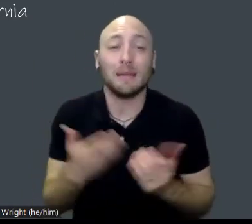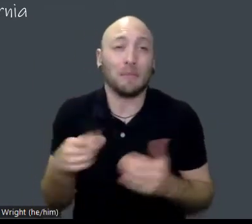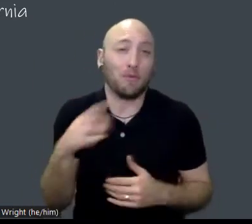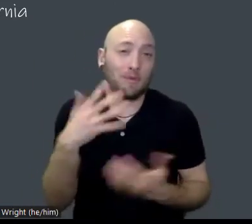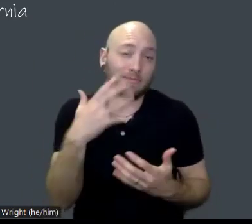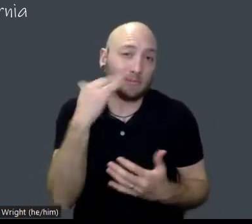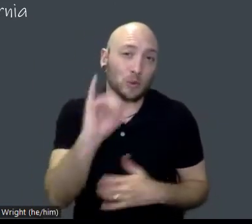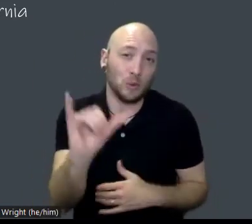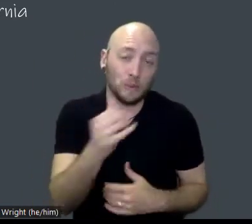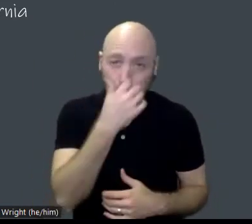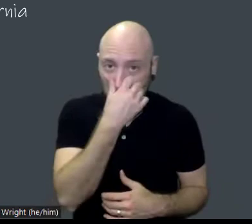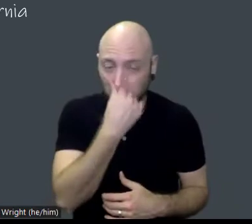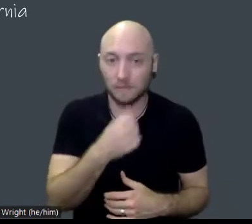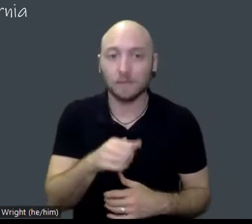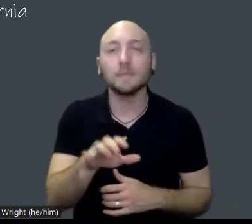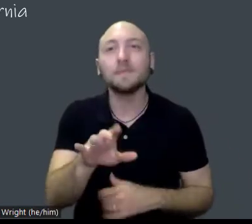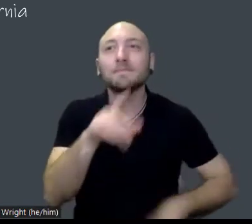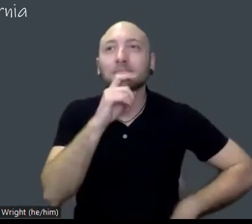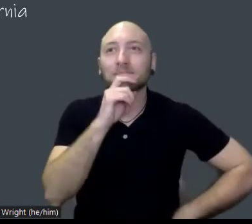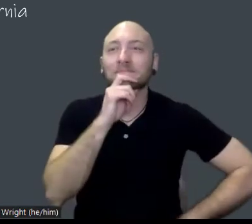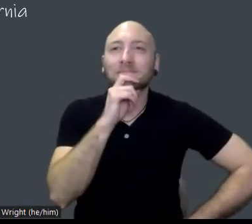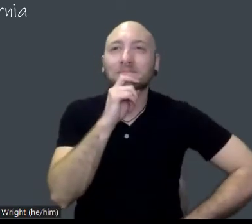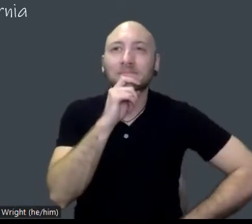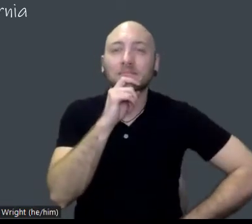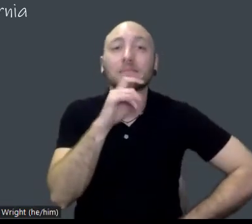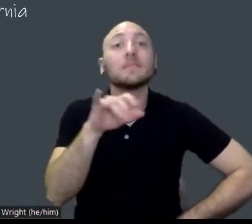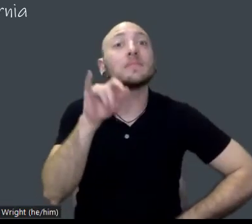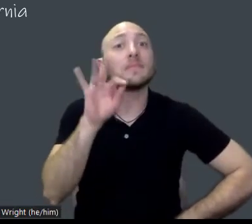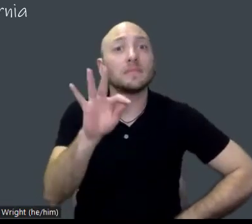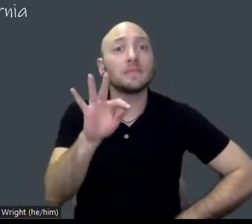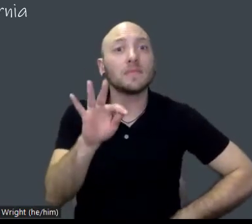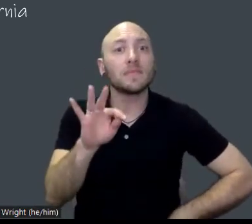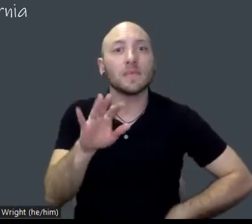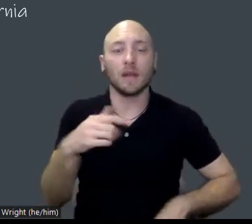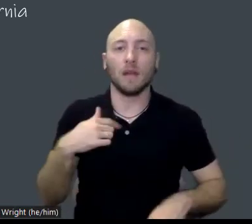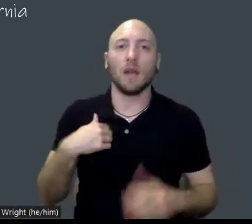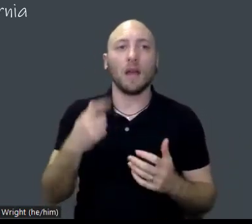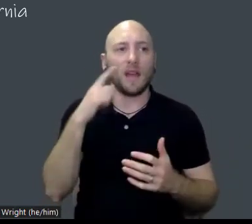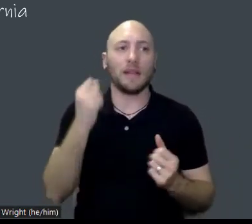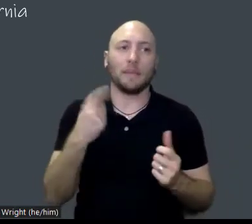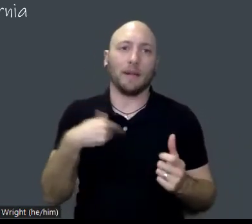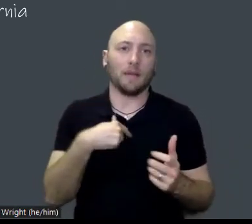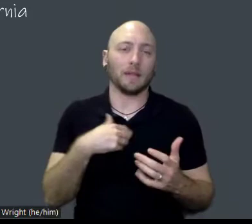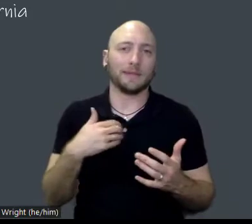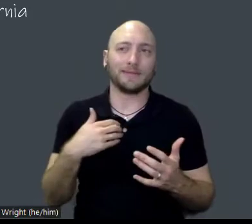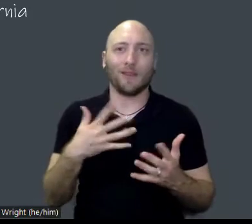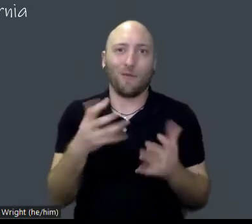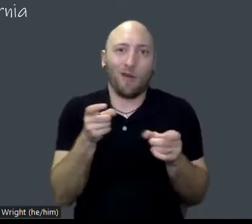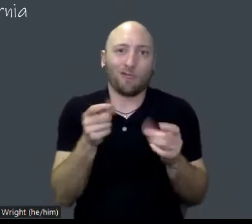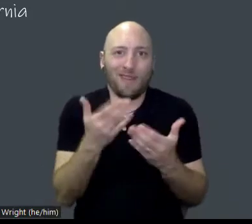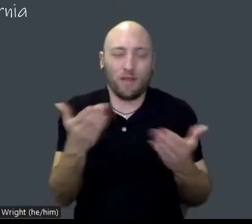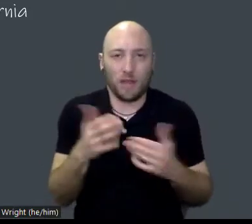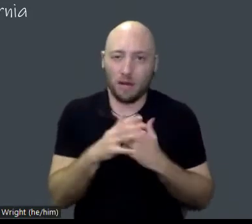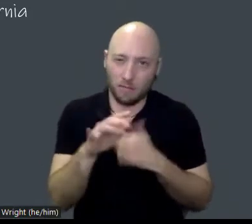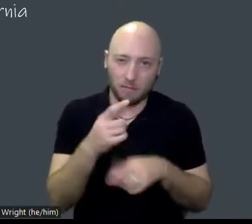is it's so easy to, if you have like control issues, which I think all alcoholics do, it's so easy to